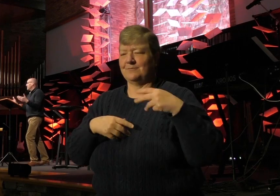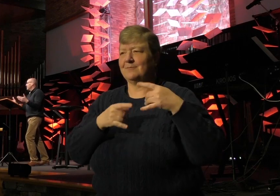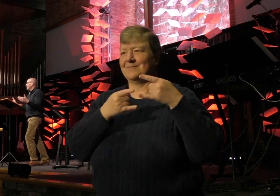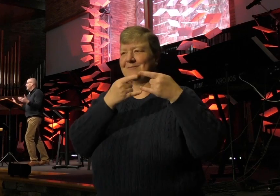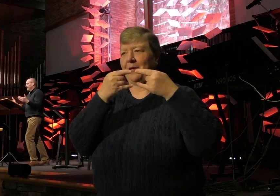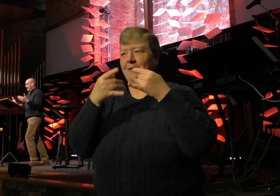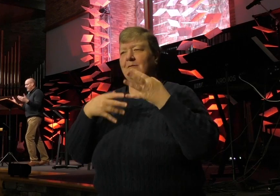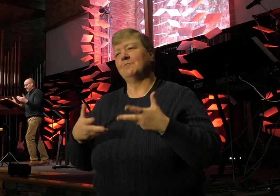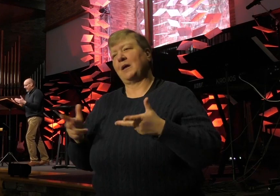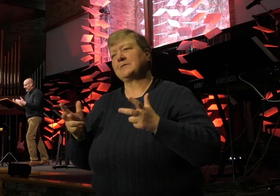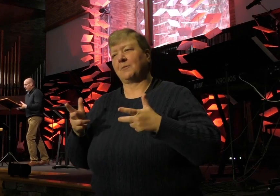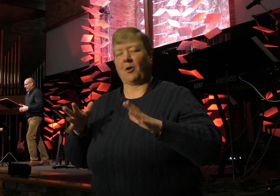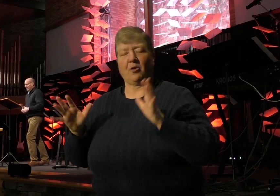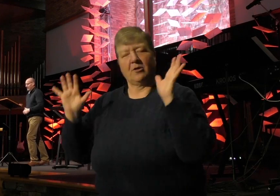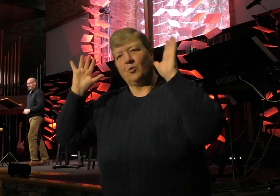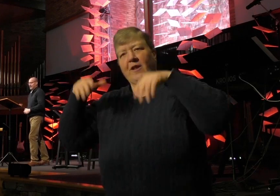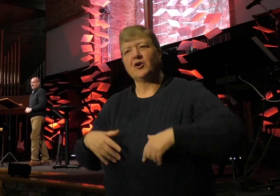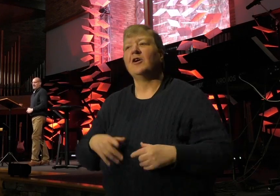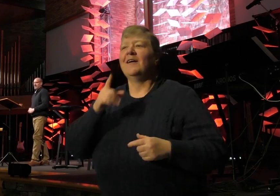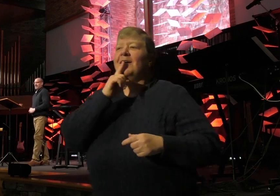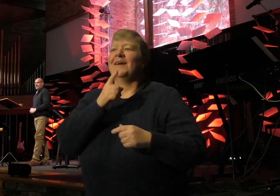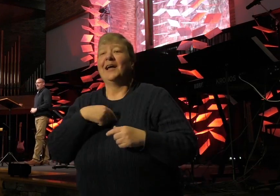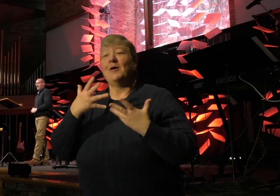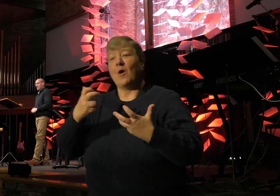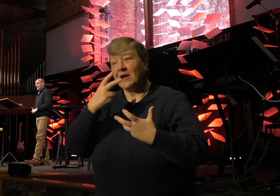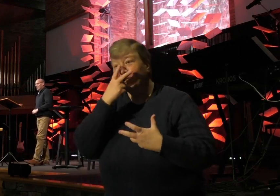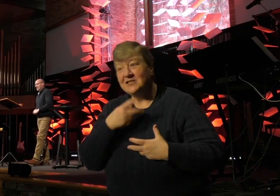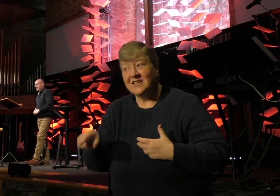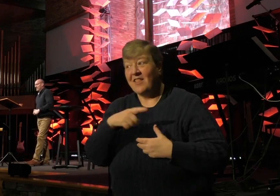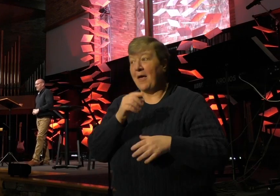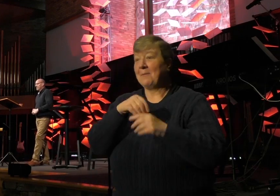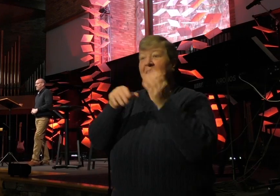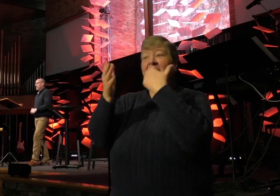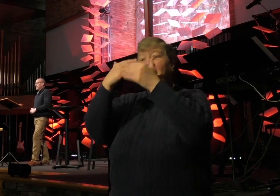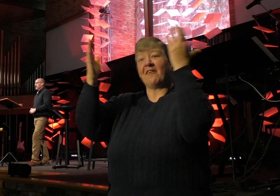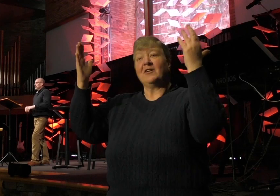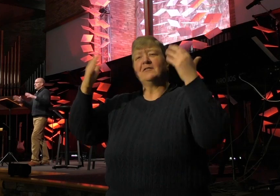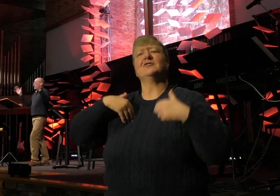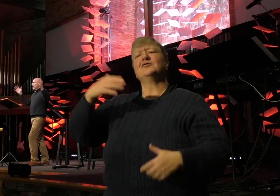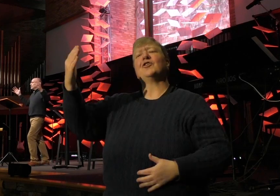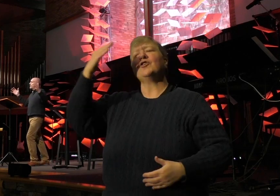see them in heaven, to